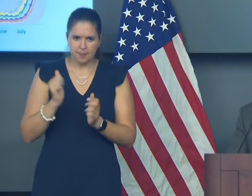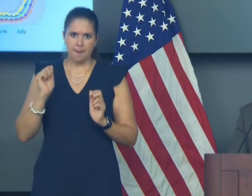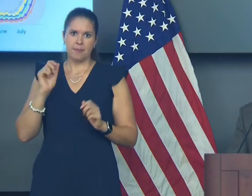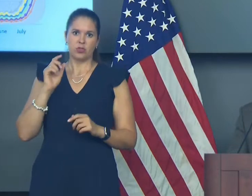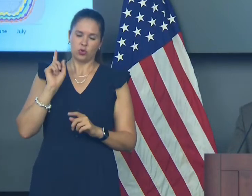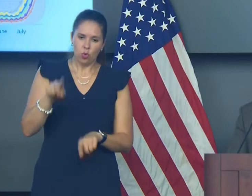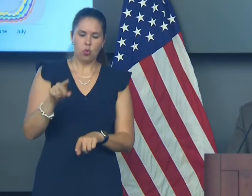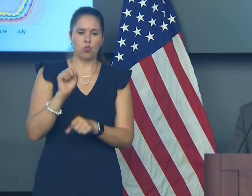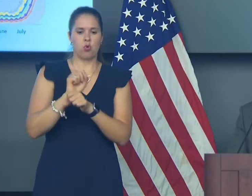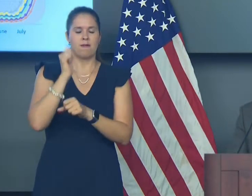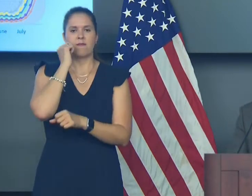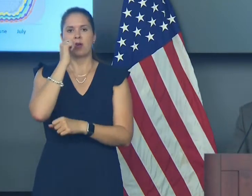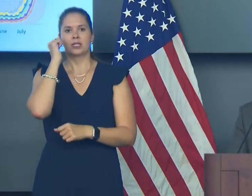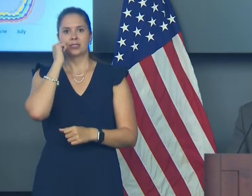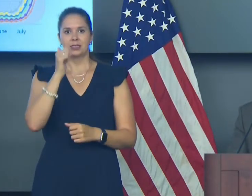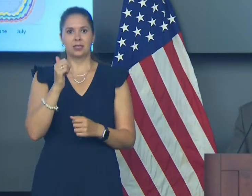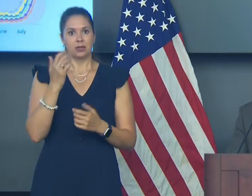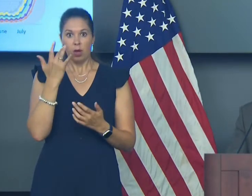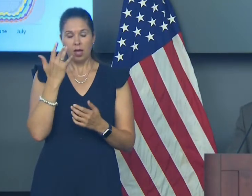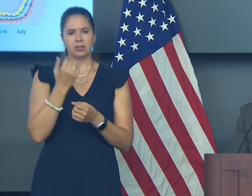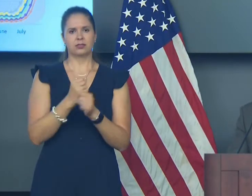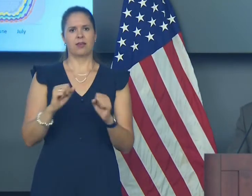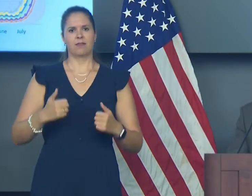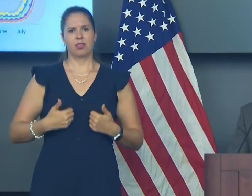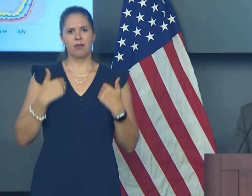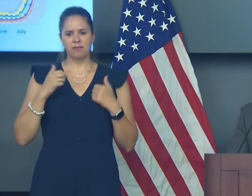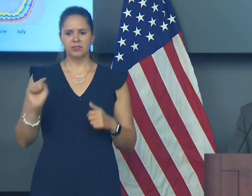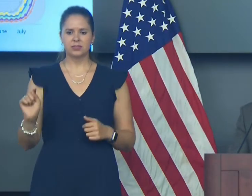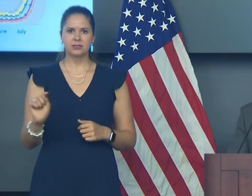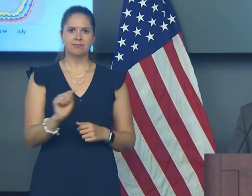day, to save lives.